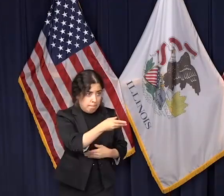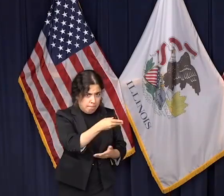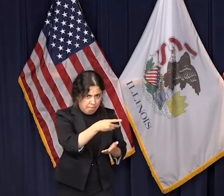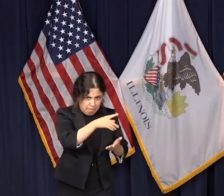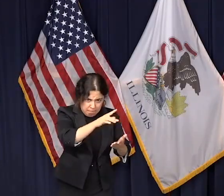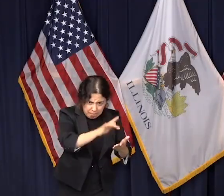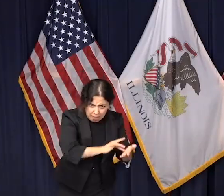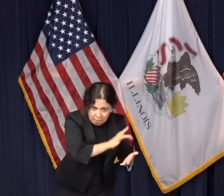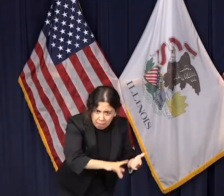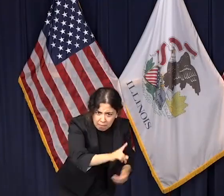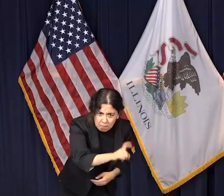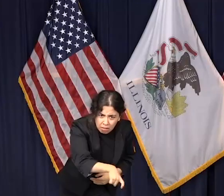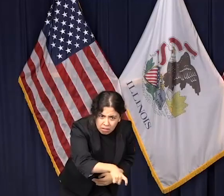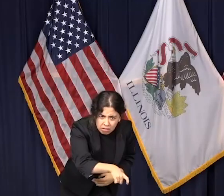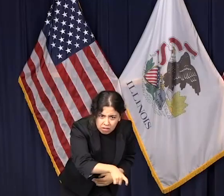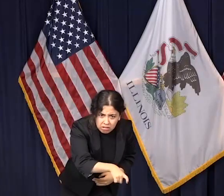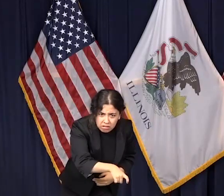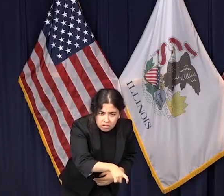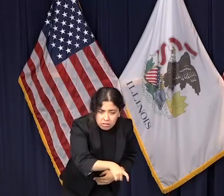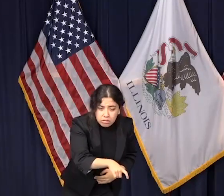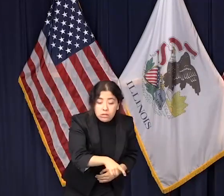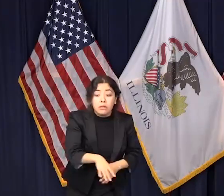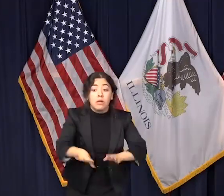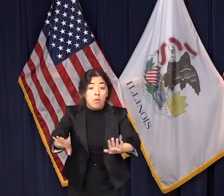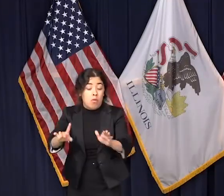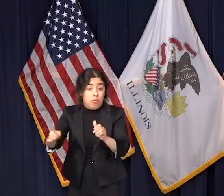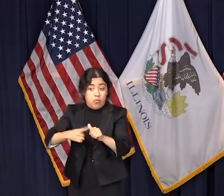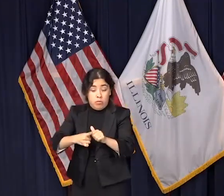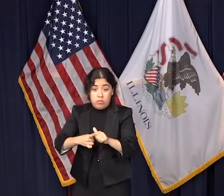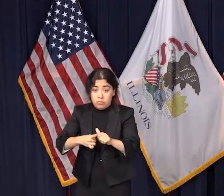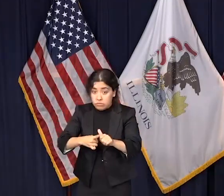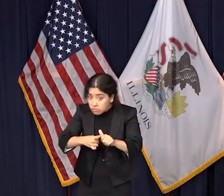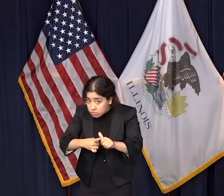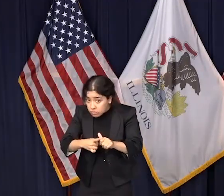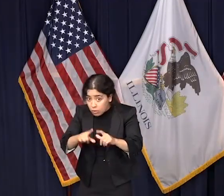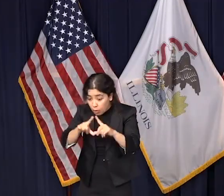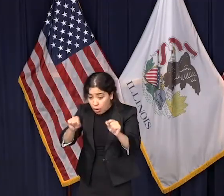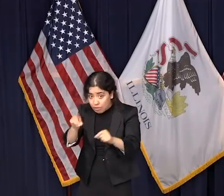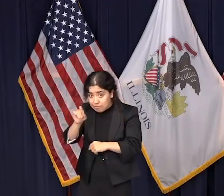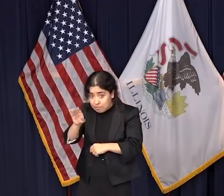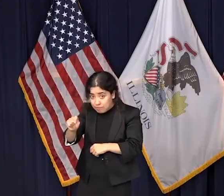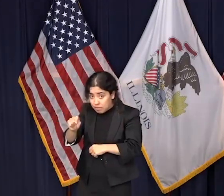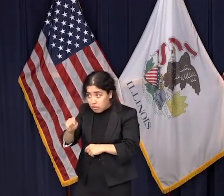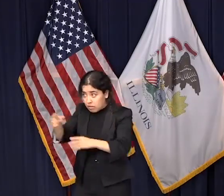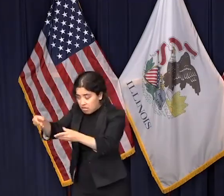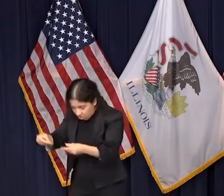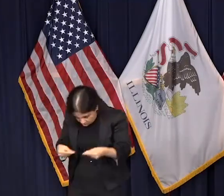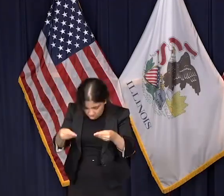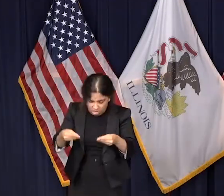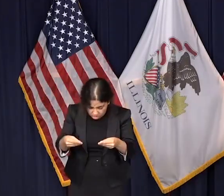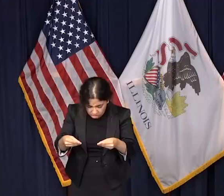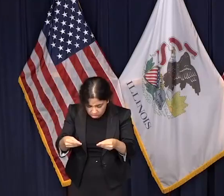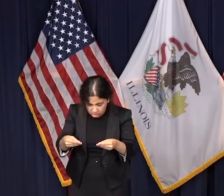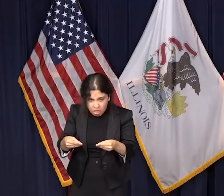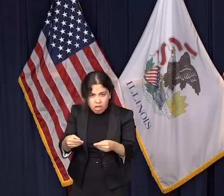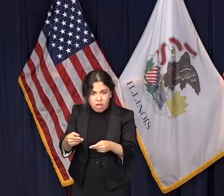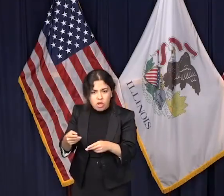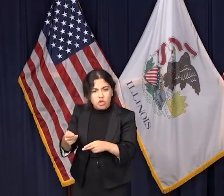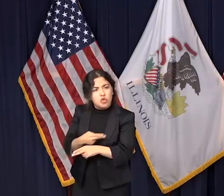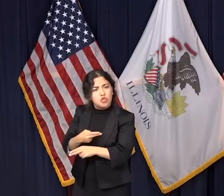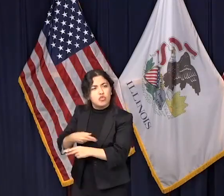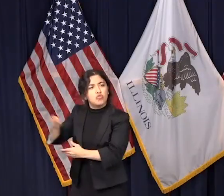tell you is if you receive that debit card, first of all, don't activate it. If you did have to activate it, you should contact